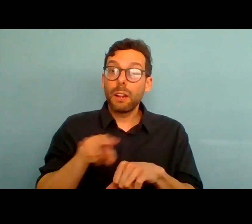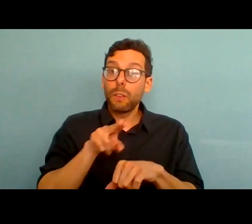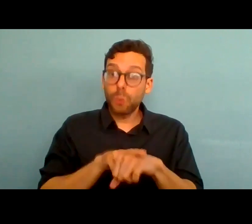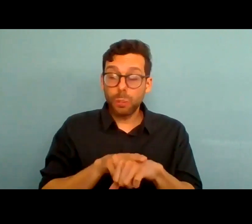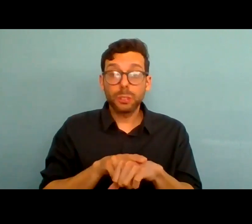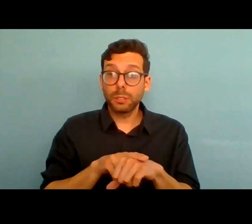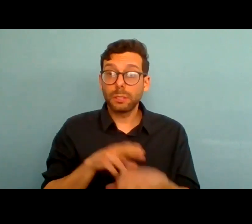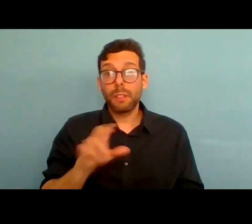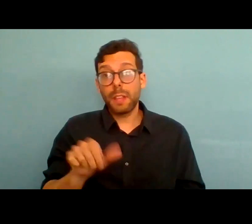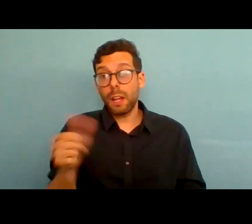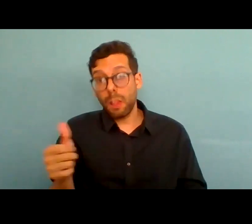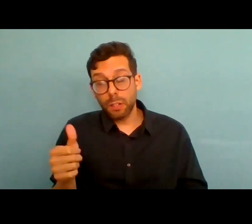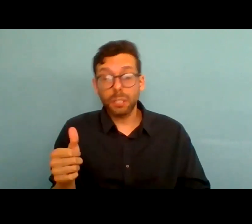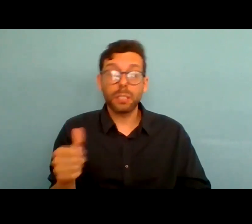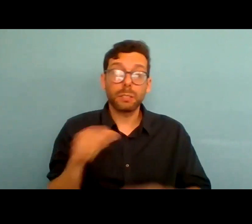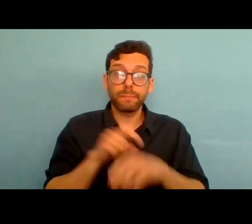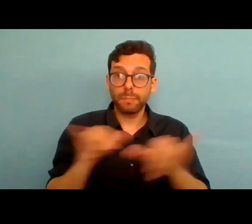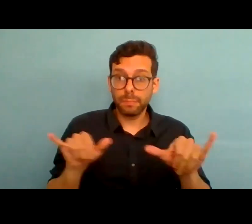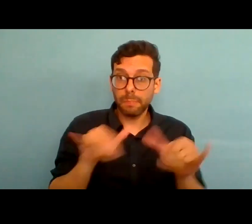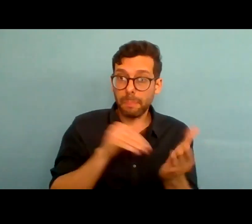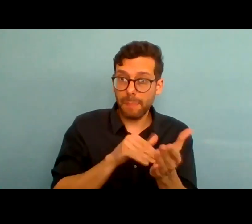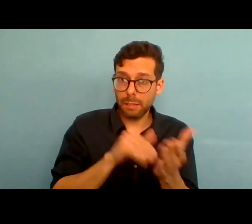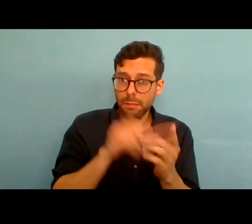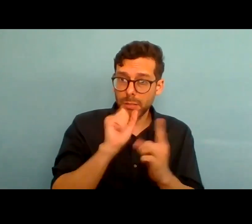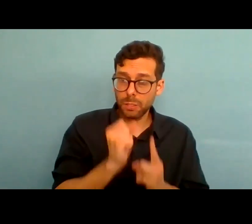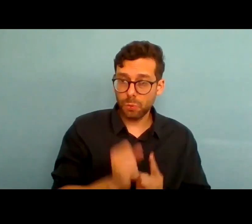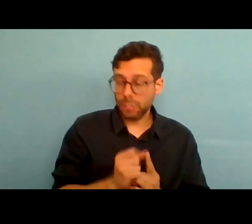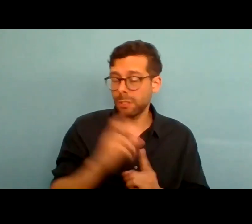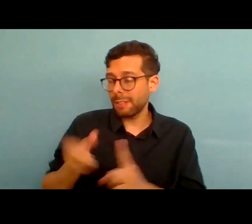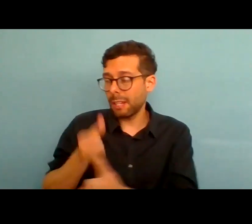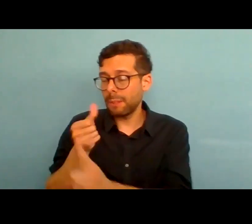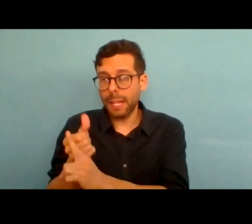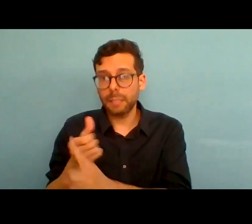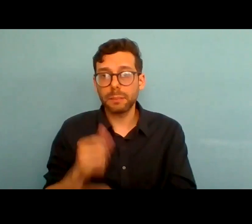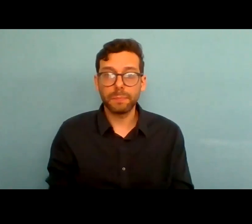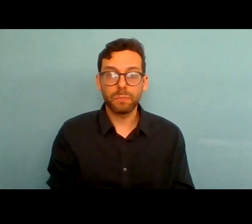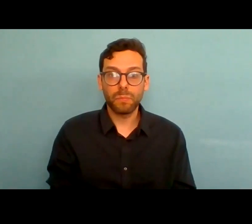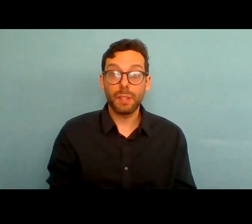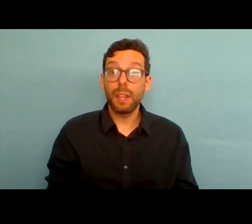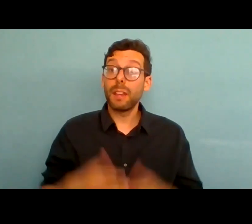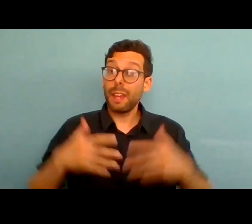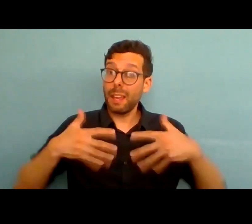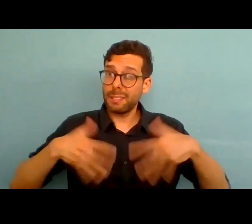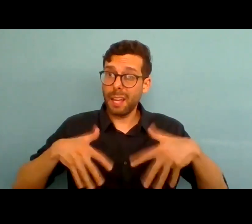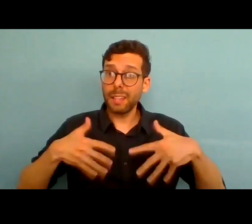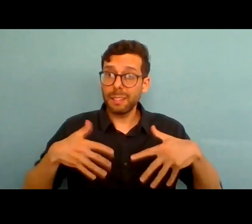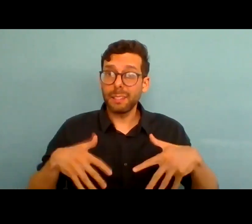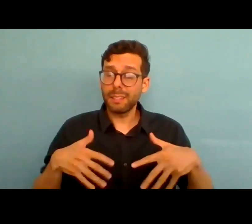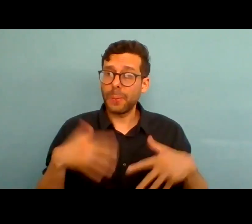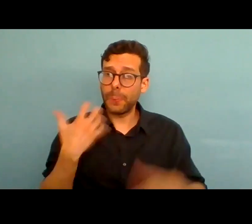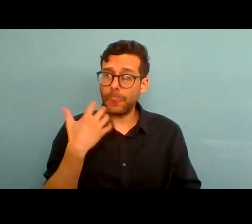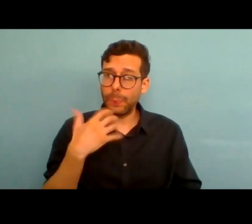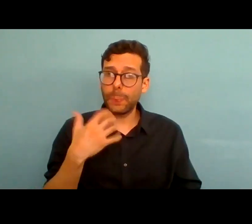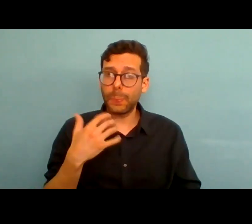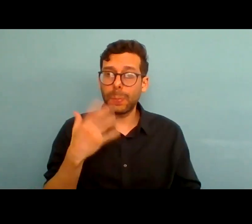underlying issues that could be impacting their medical health. And so those are things to think about. Anxiety is a big one, right? So if